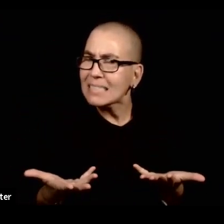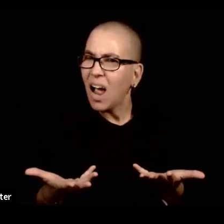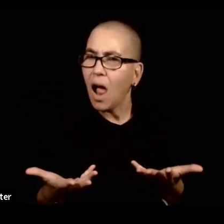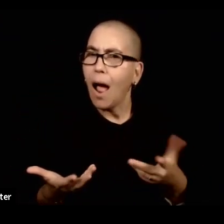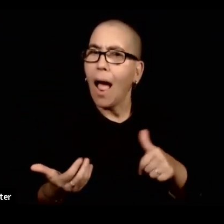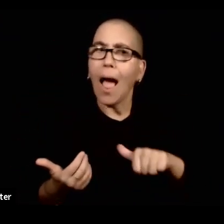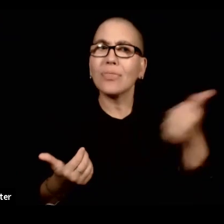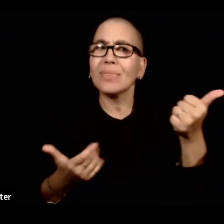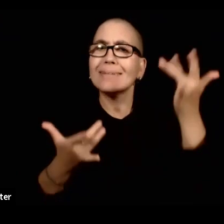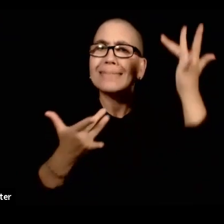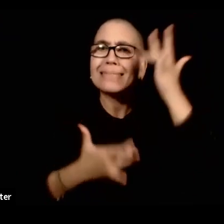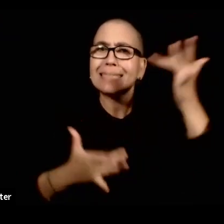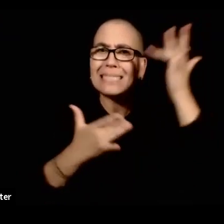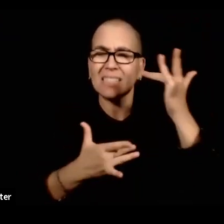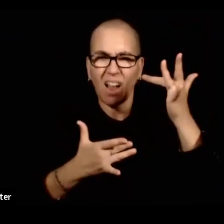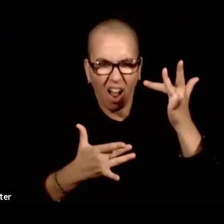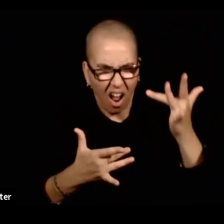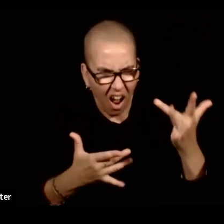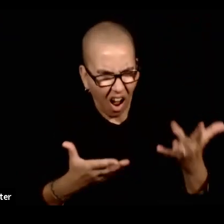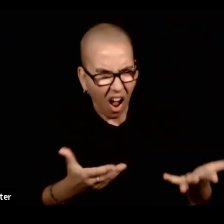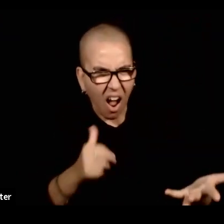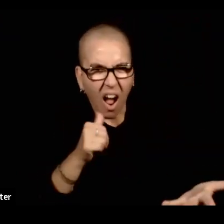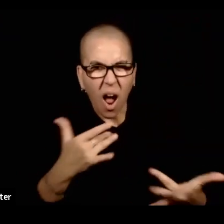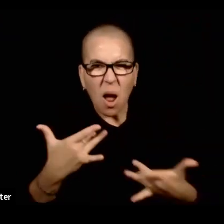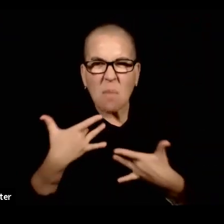with COVID to look at what long-term,